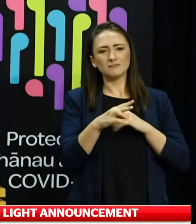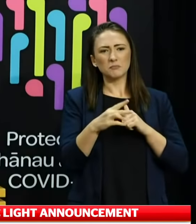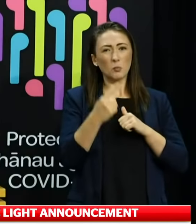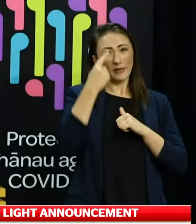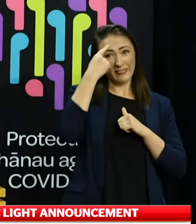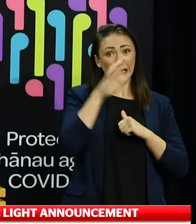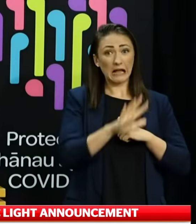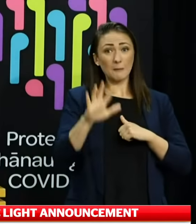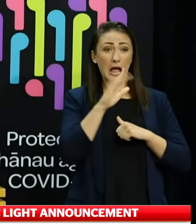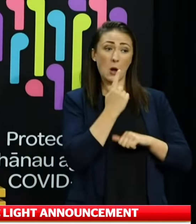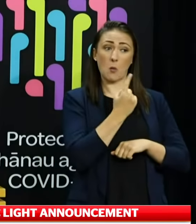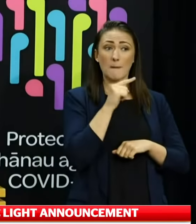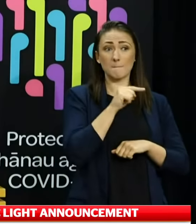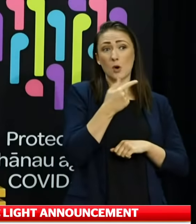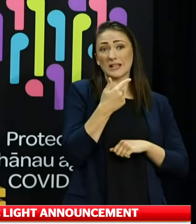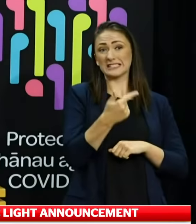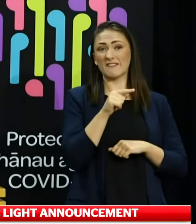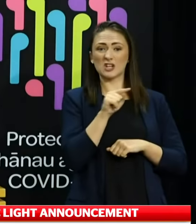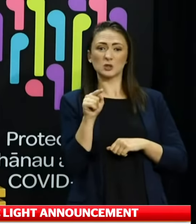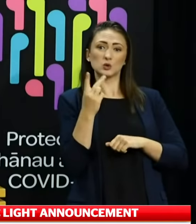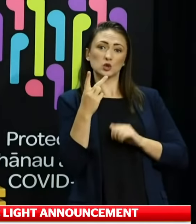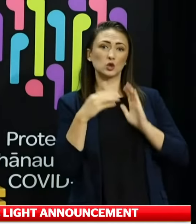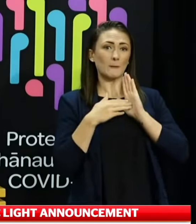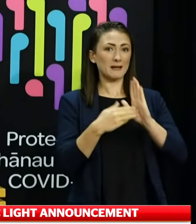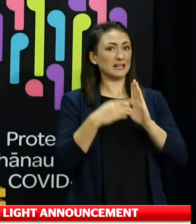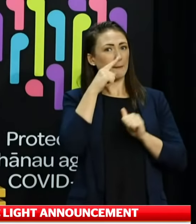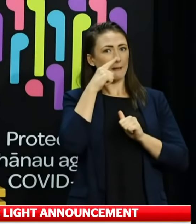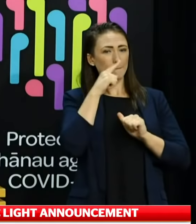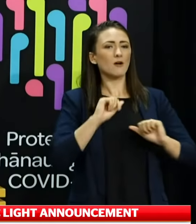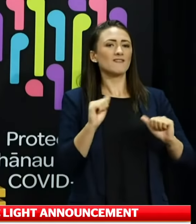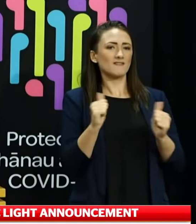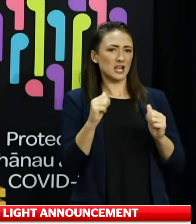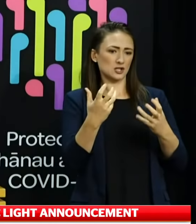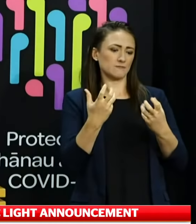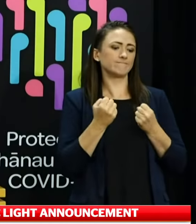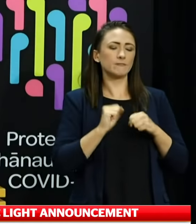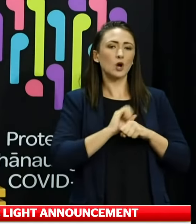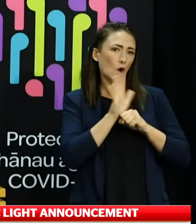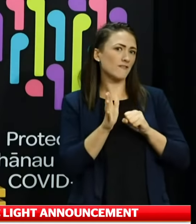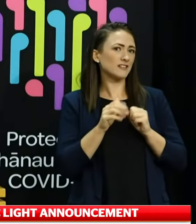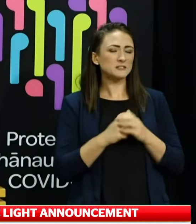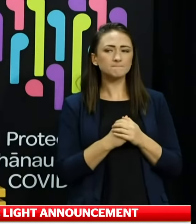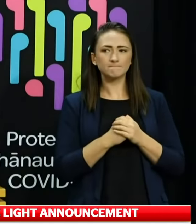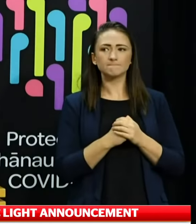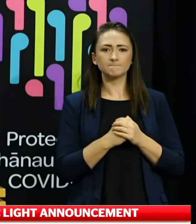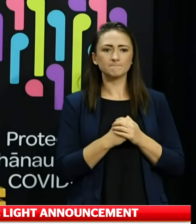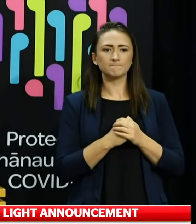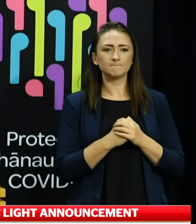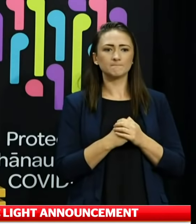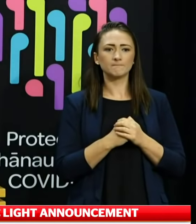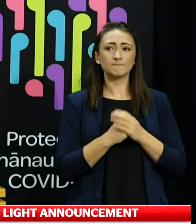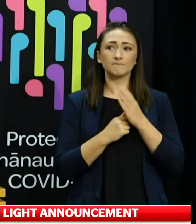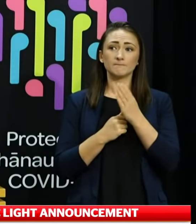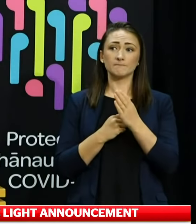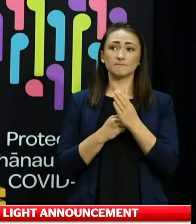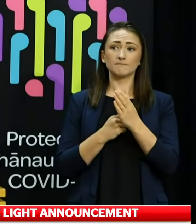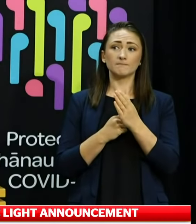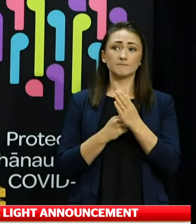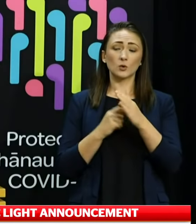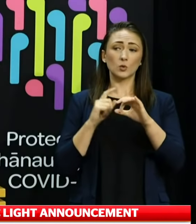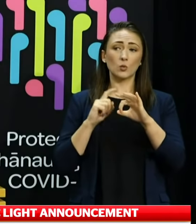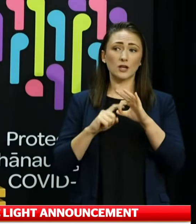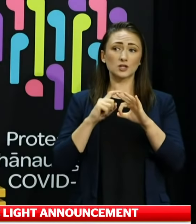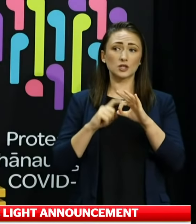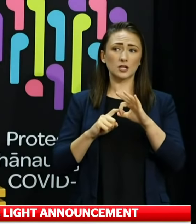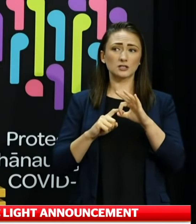1.7 to 2 million kind of range at the upper end. It may be less than that. Was that a significant? How significant a factor was that in the decision that you